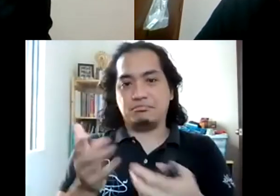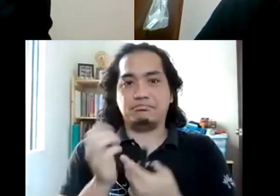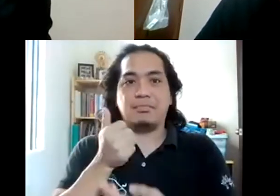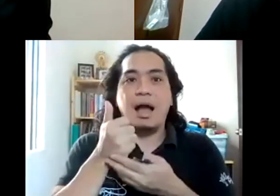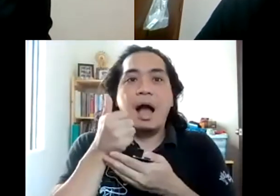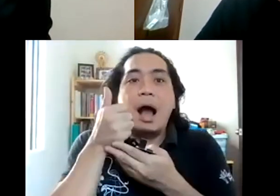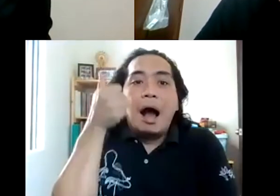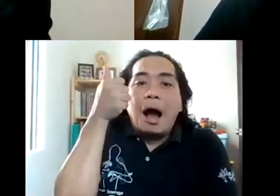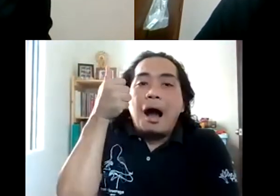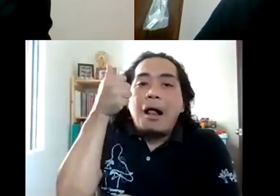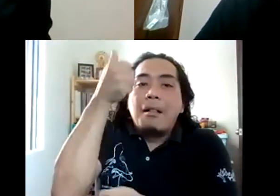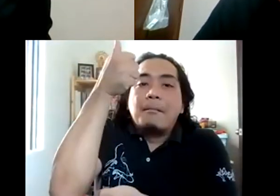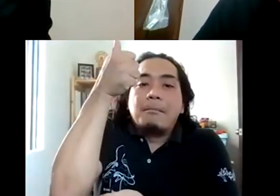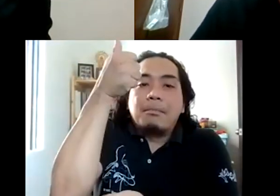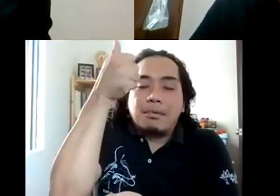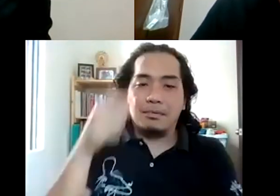and